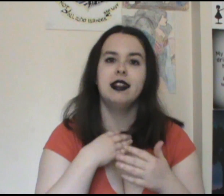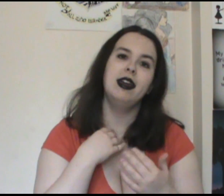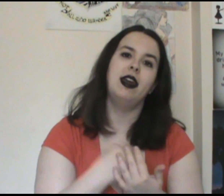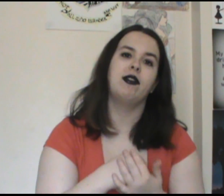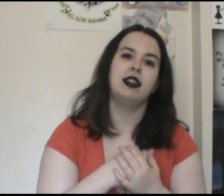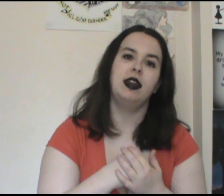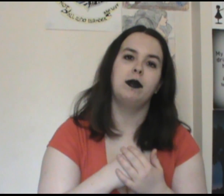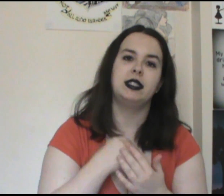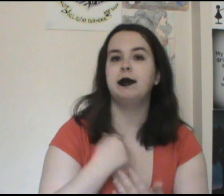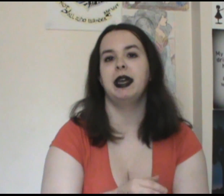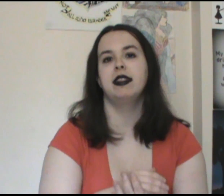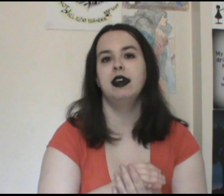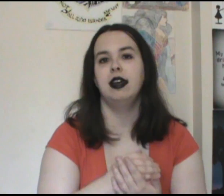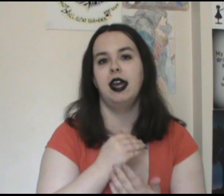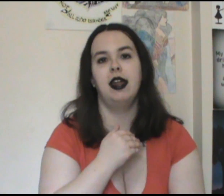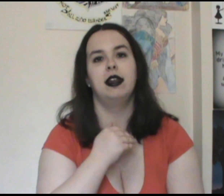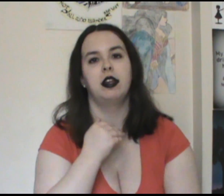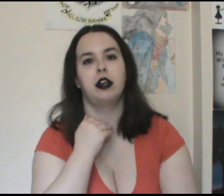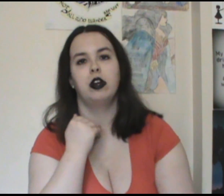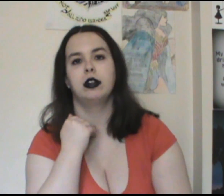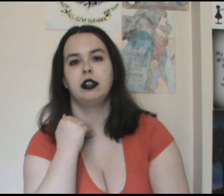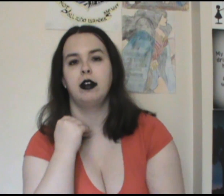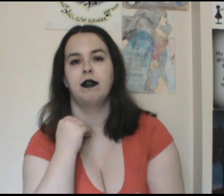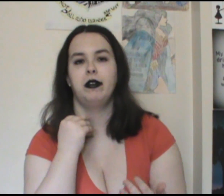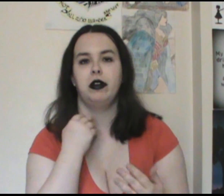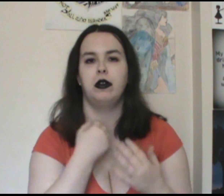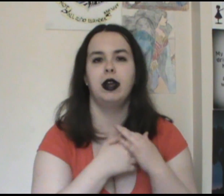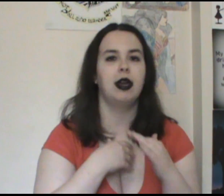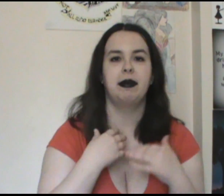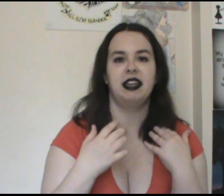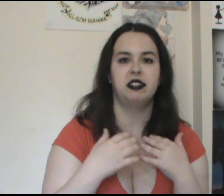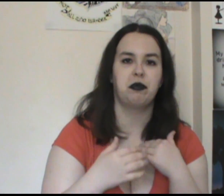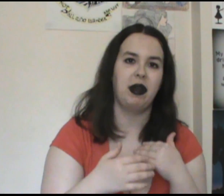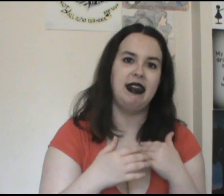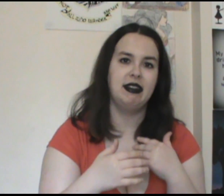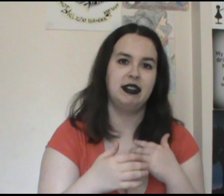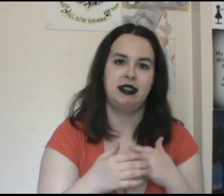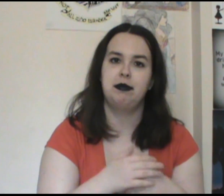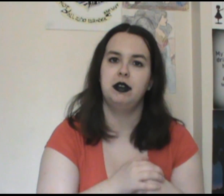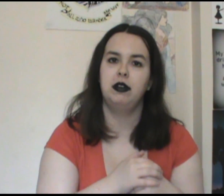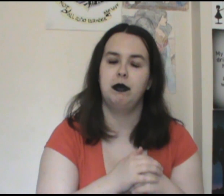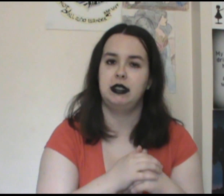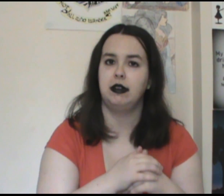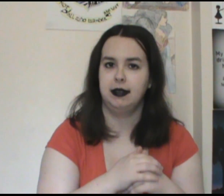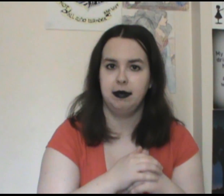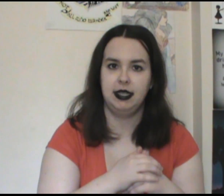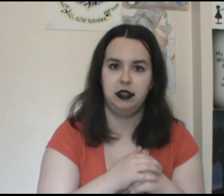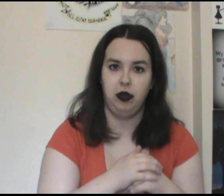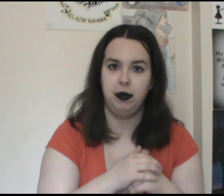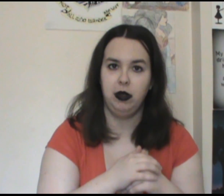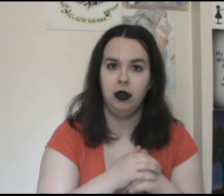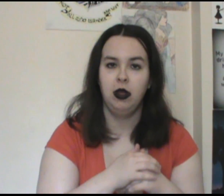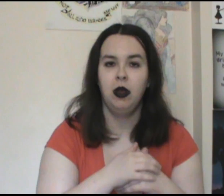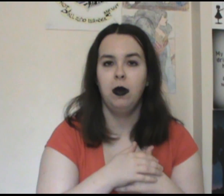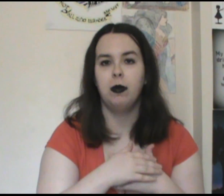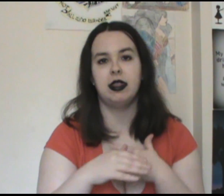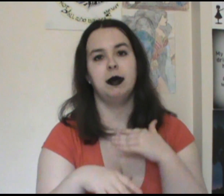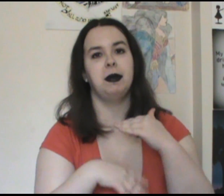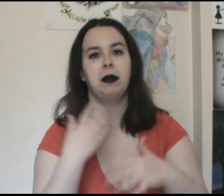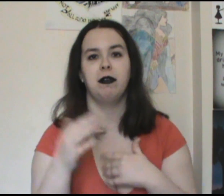then everything with Samantha and her sort of going up against Rain in this episode was also really enjoyable, with it being